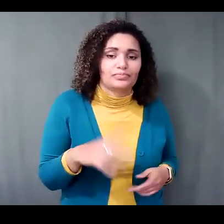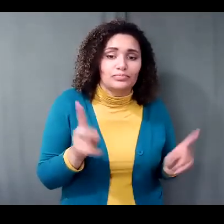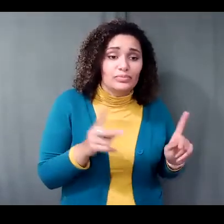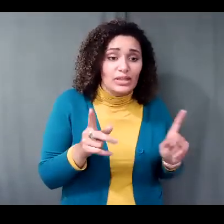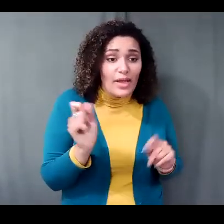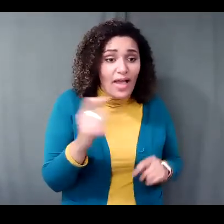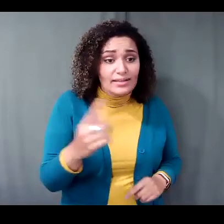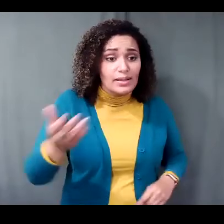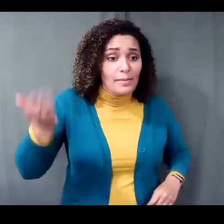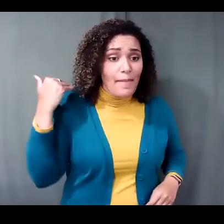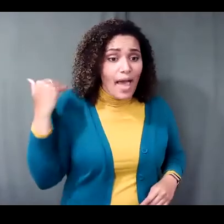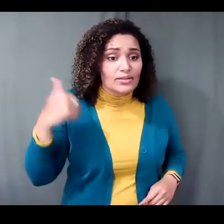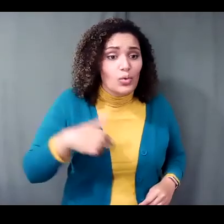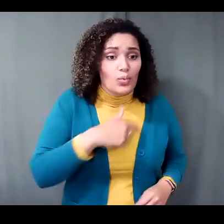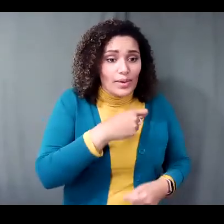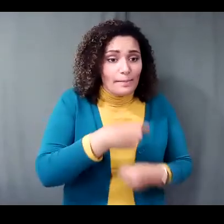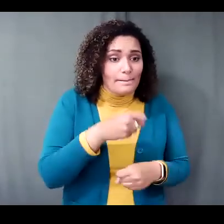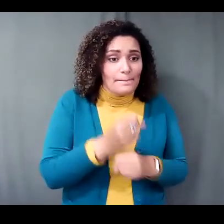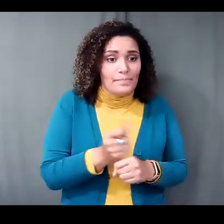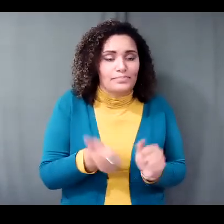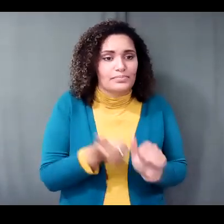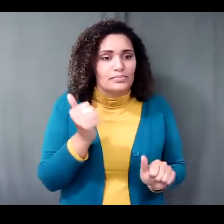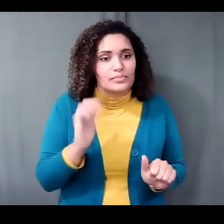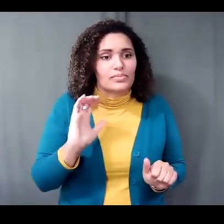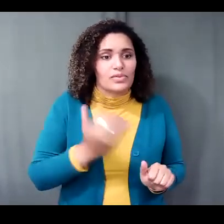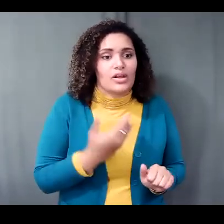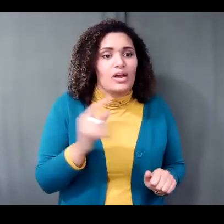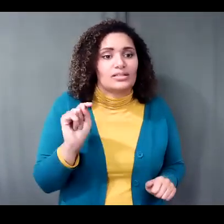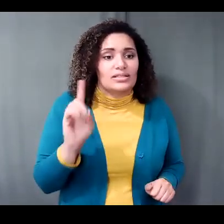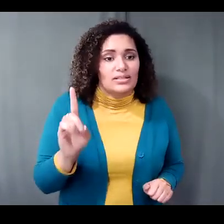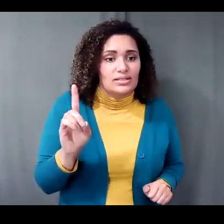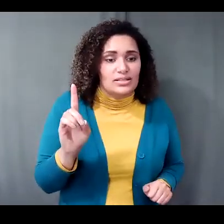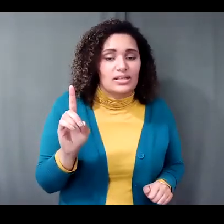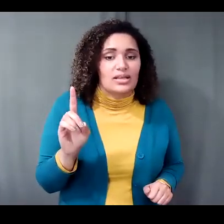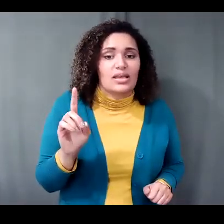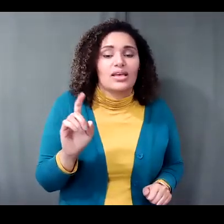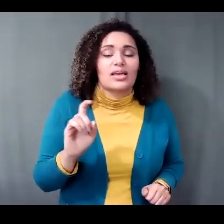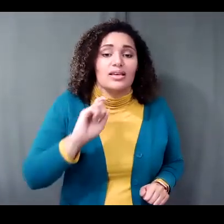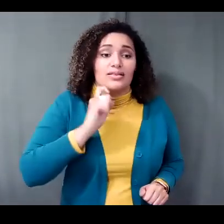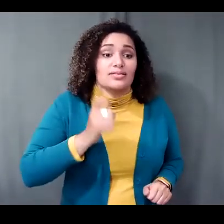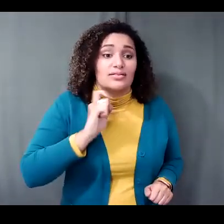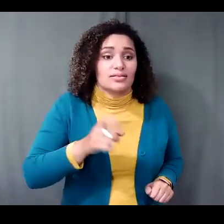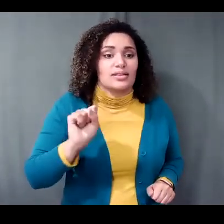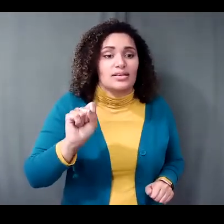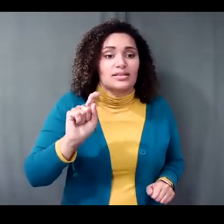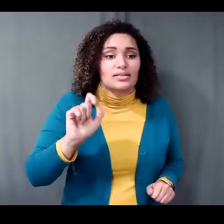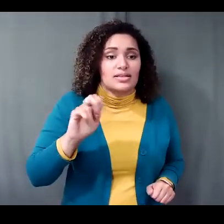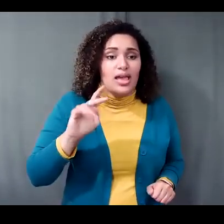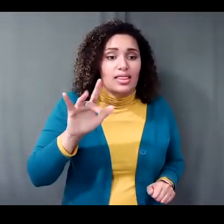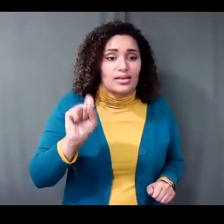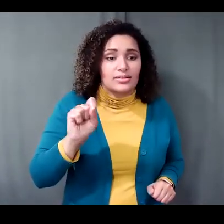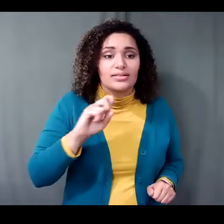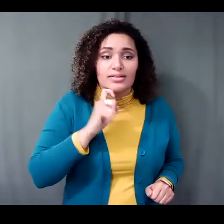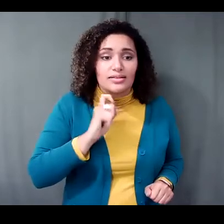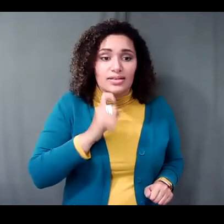it. Right, or whatever it is. But yeah, they do. So that is made. Yeah, that's how that's made. So it just kind of gets to its own point, and then